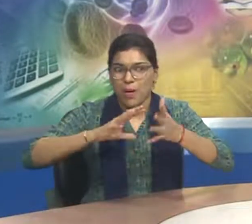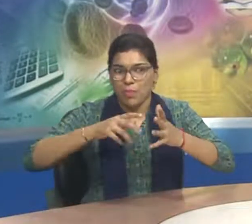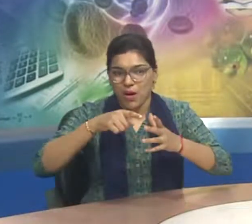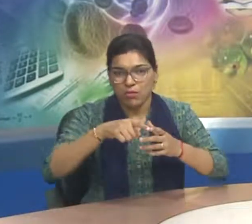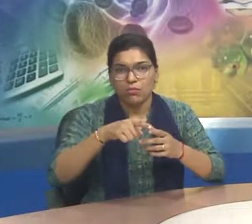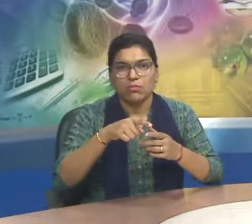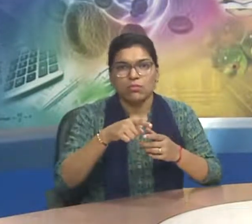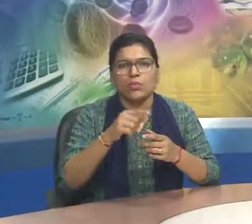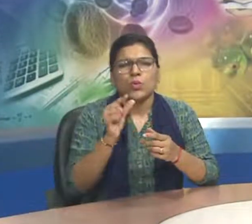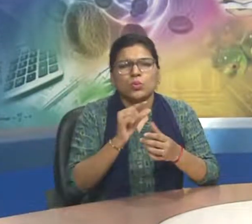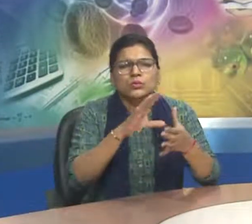is